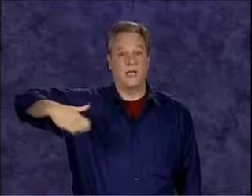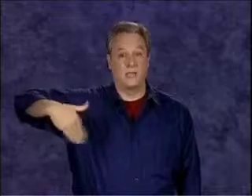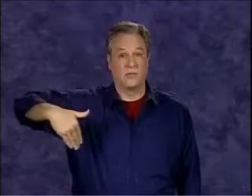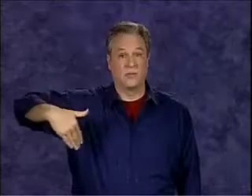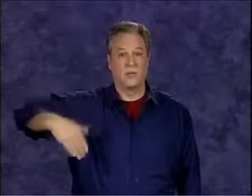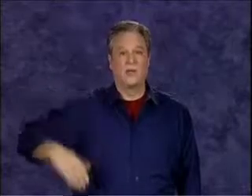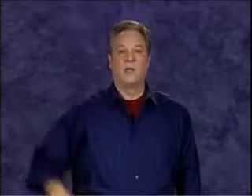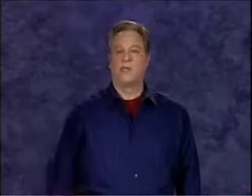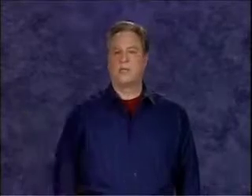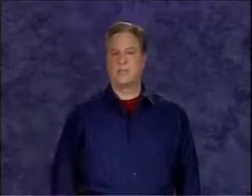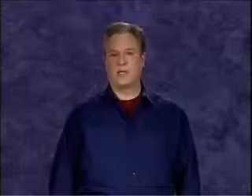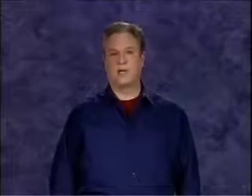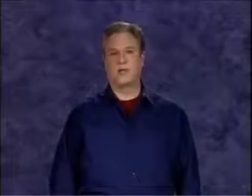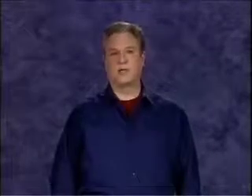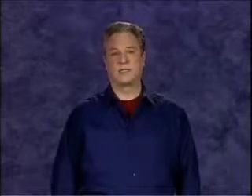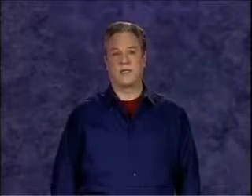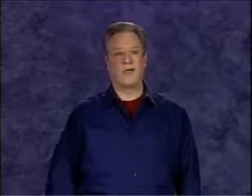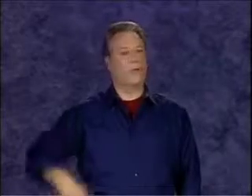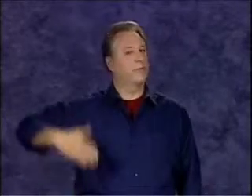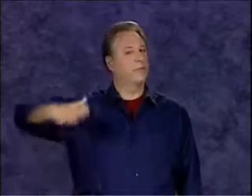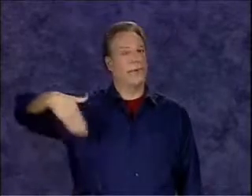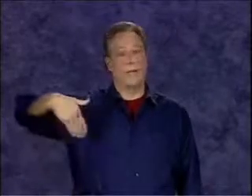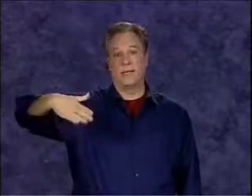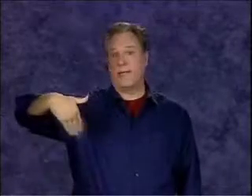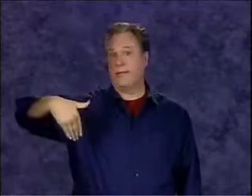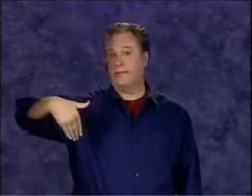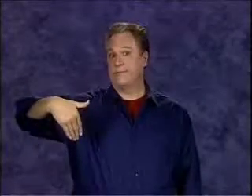late. This is also the sign for not yet.